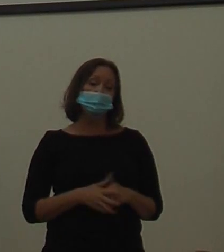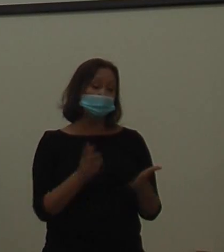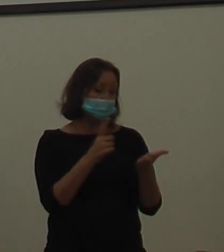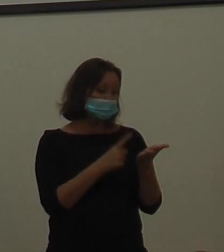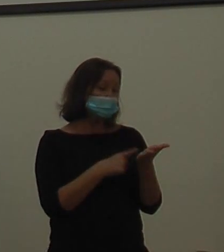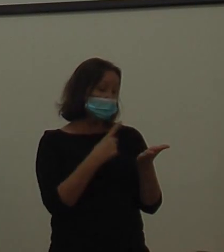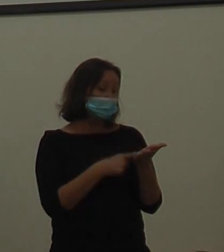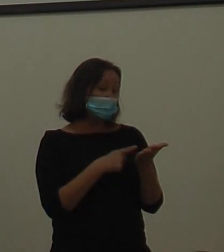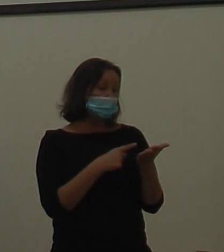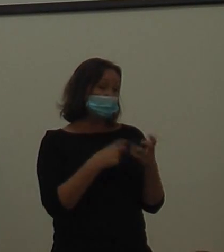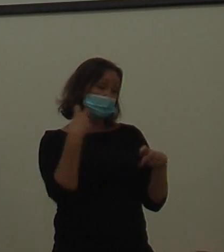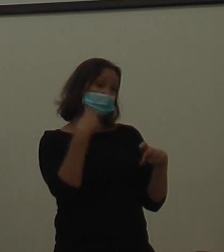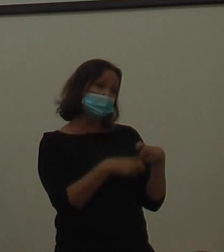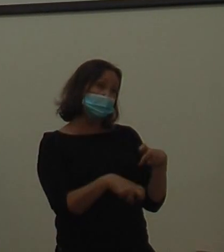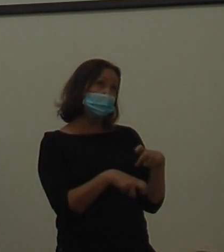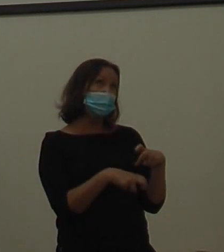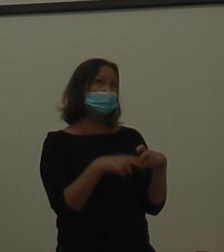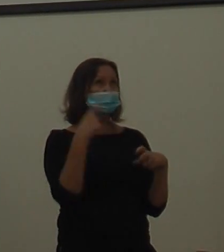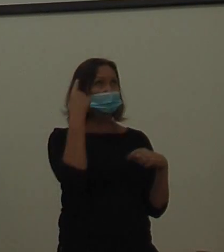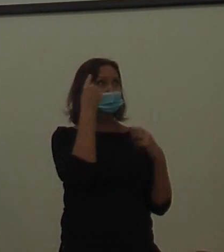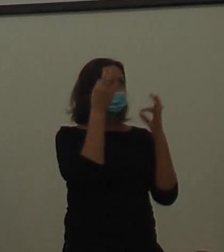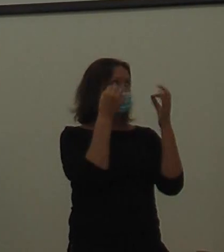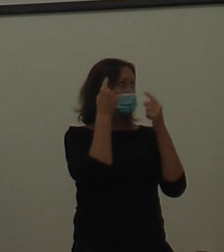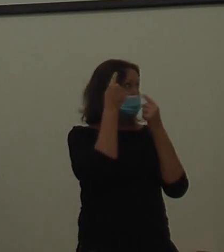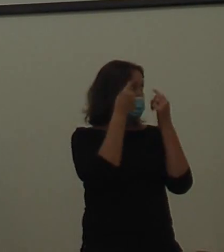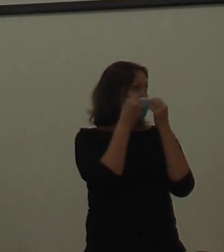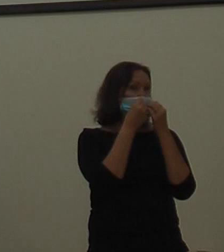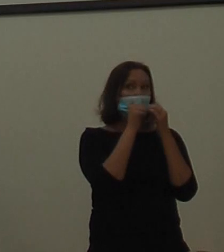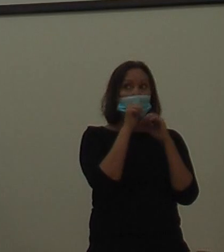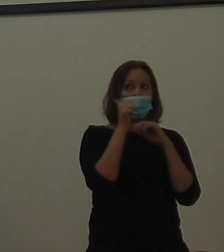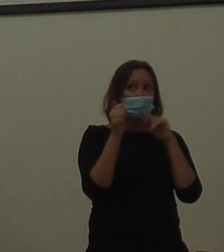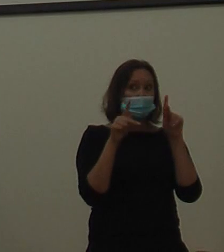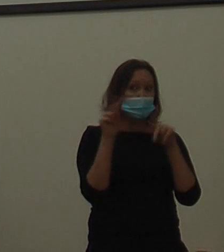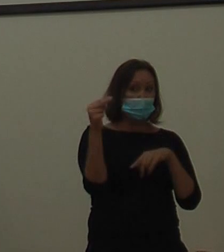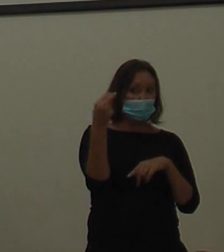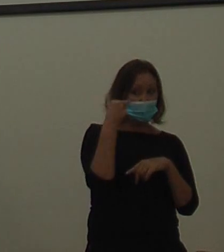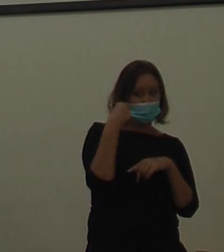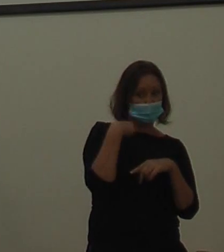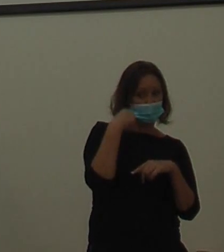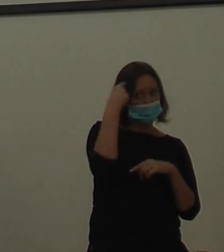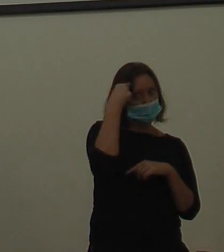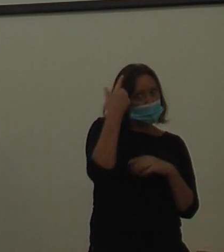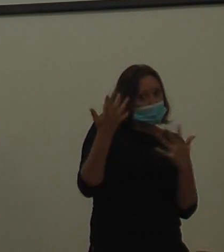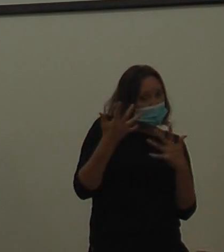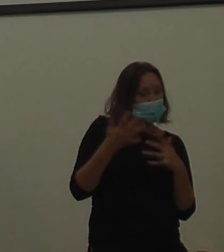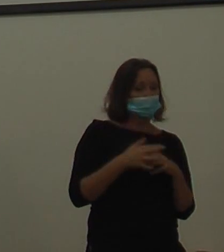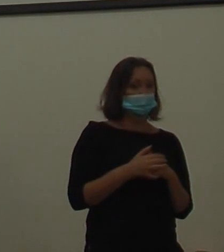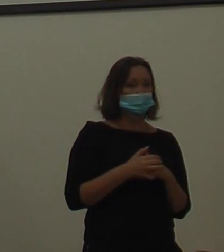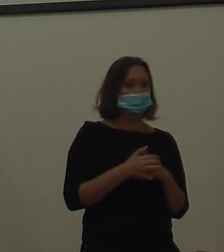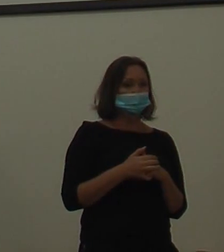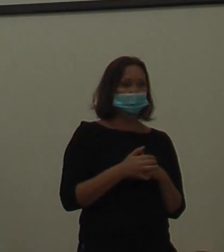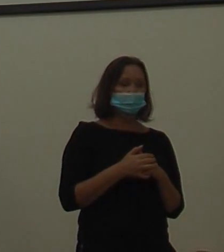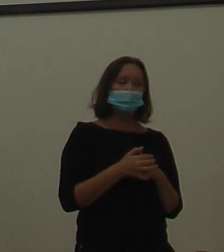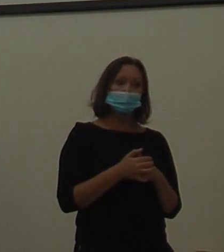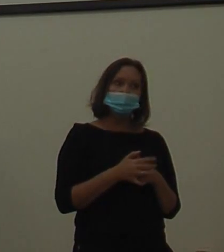a little difficult, wondering what are other people going to think, especially whenever it's your own